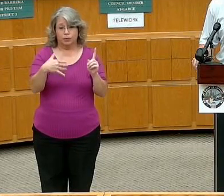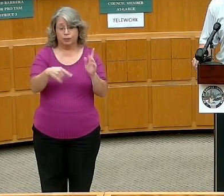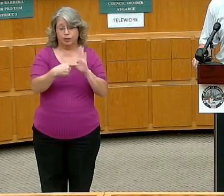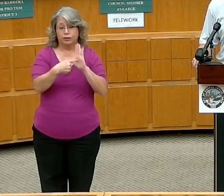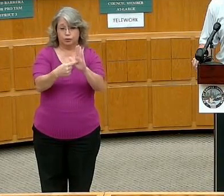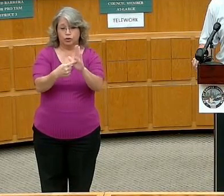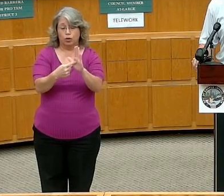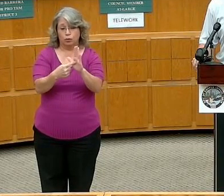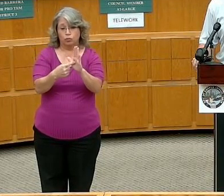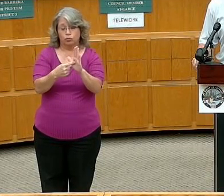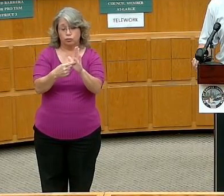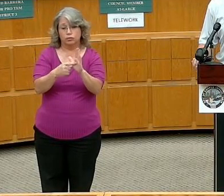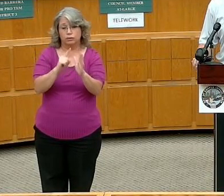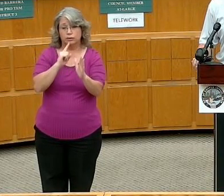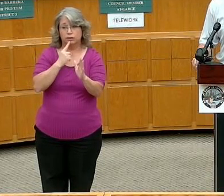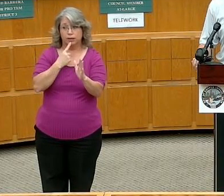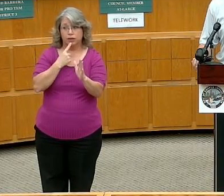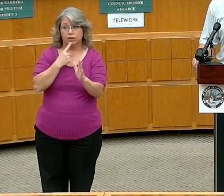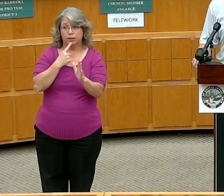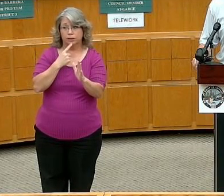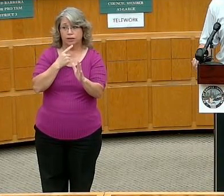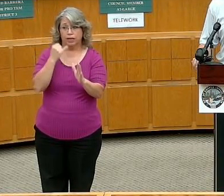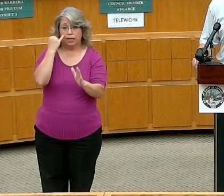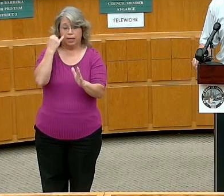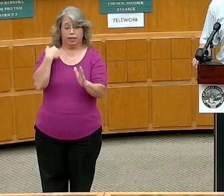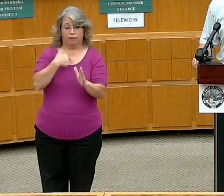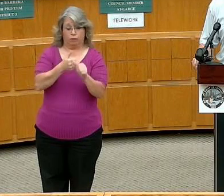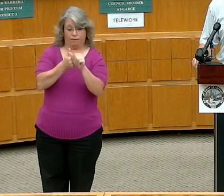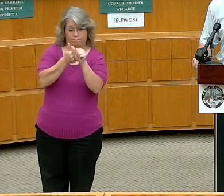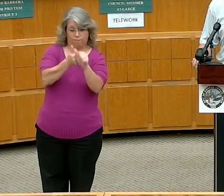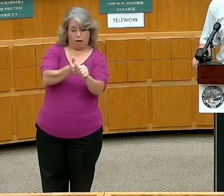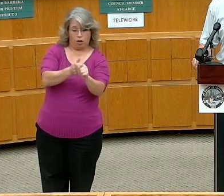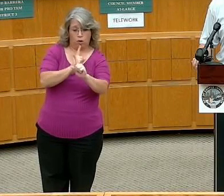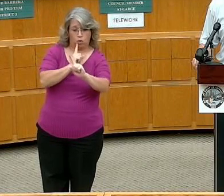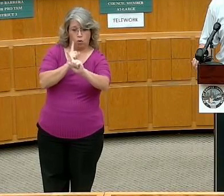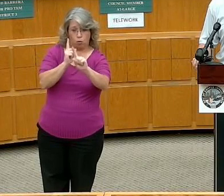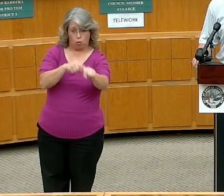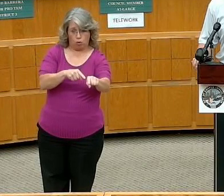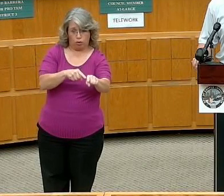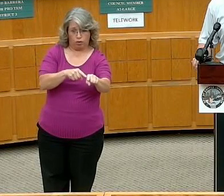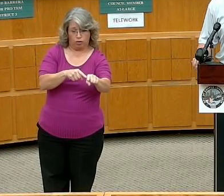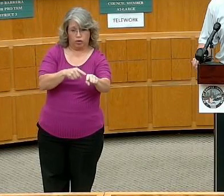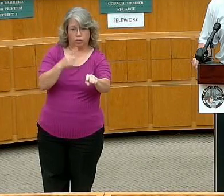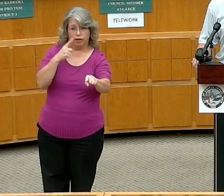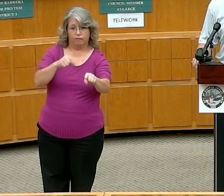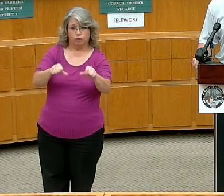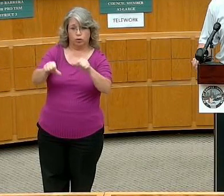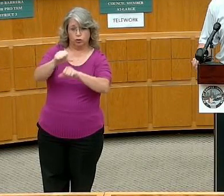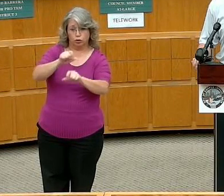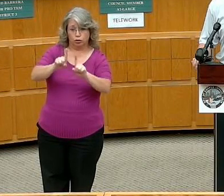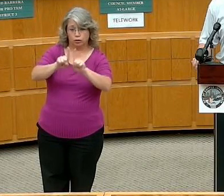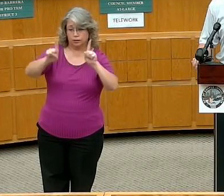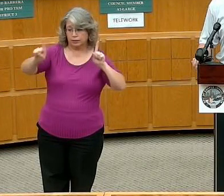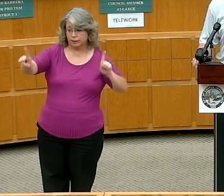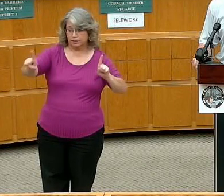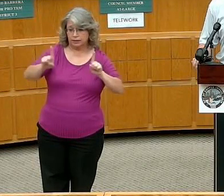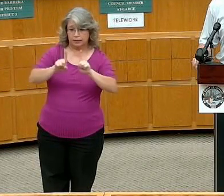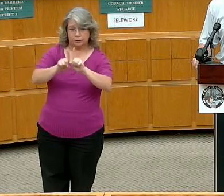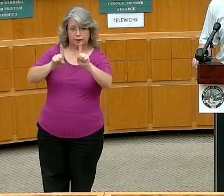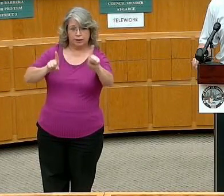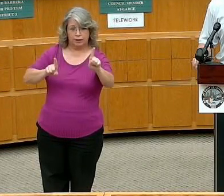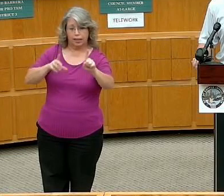how by us following the orders that have been put in place of social distancing and staying at home, why it